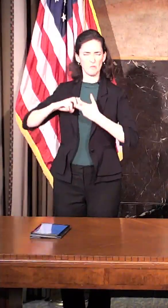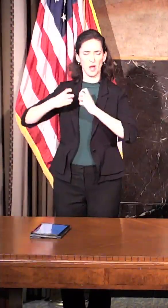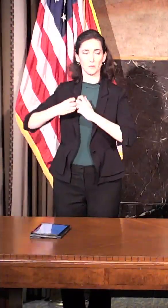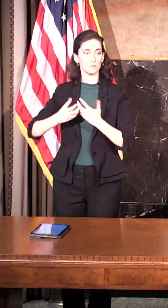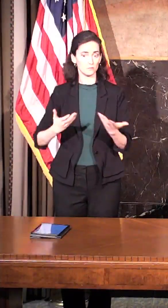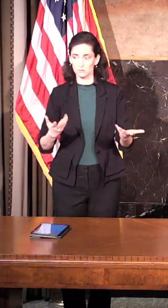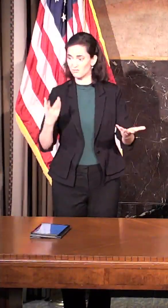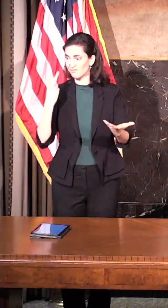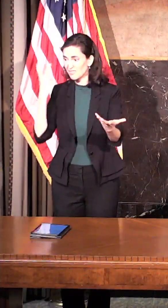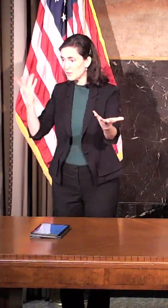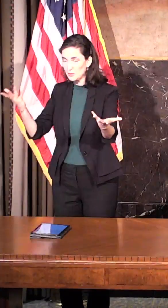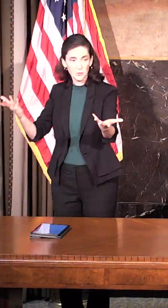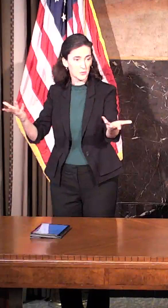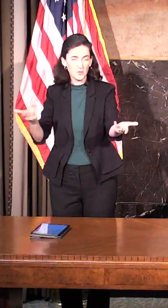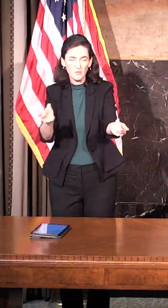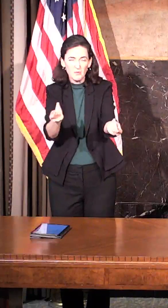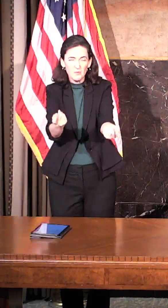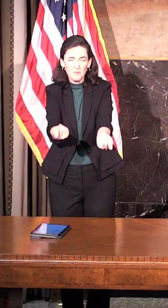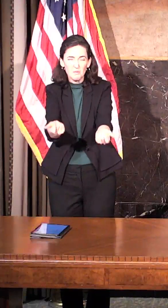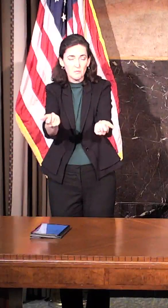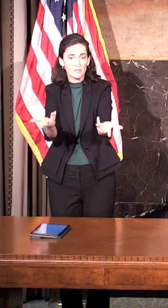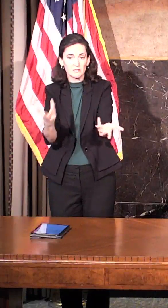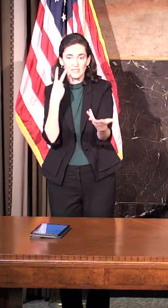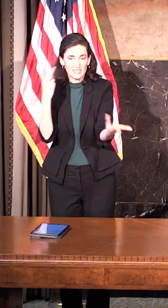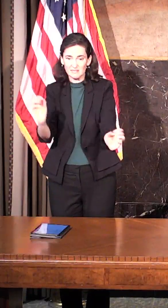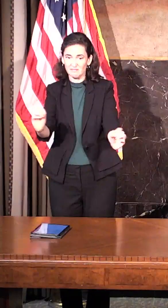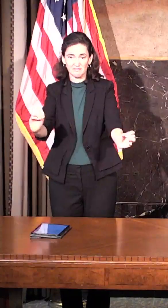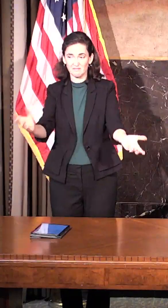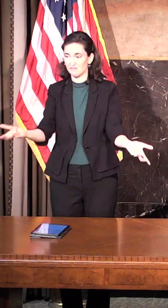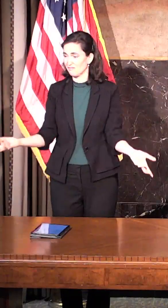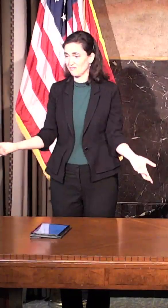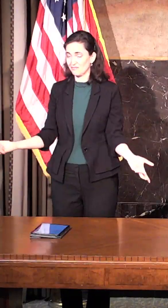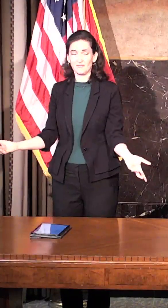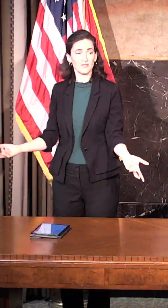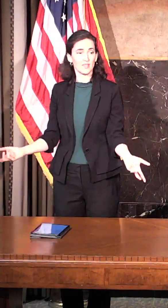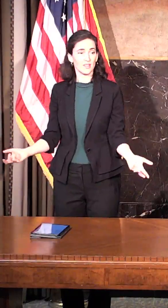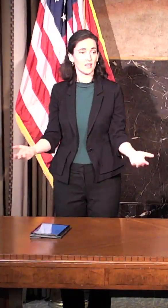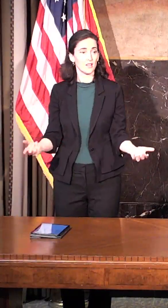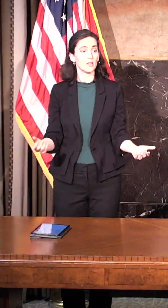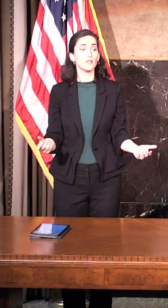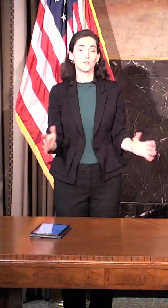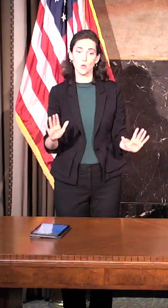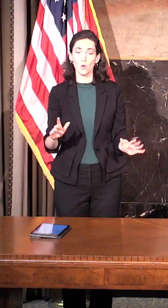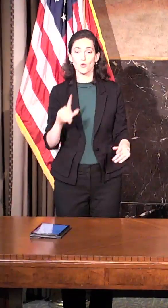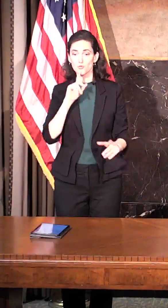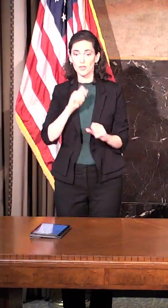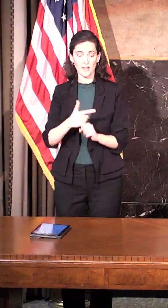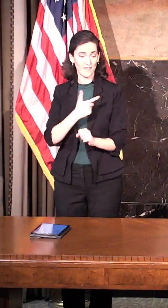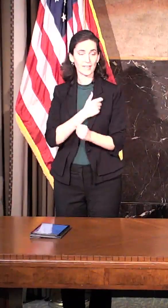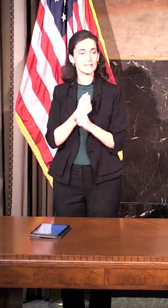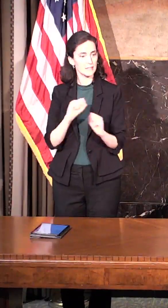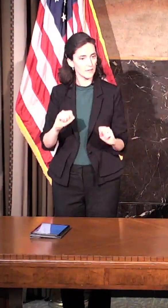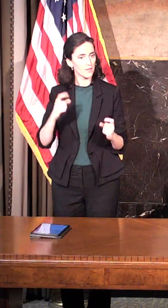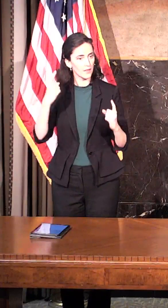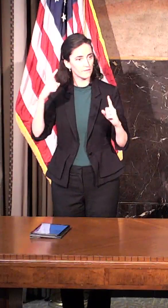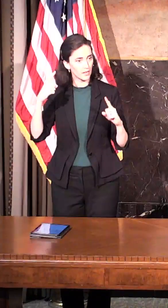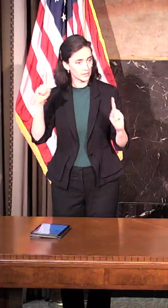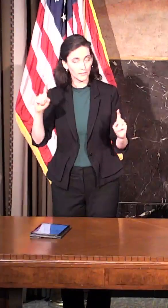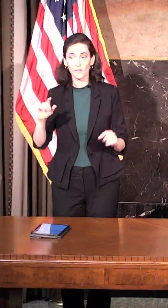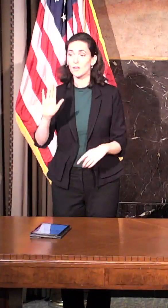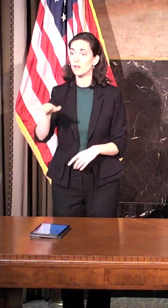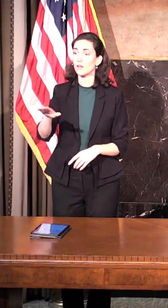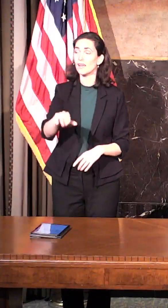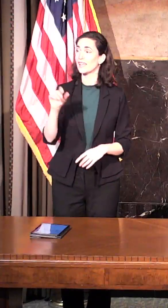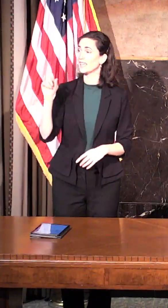seeing that at all. And so they are safe and effective, and I'm convinced that if the